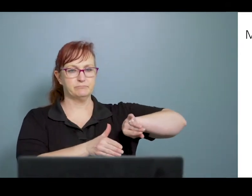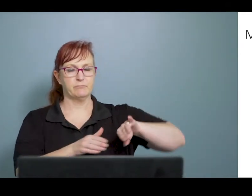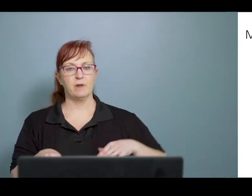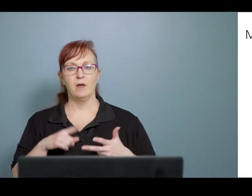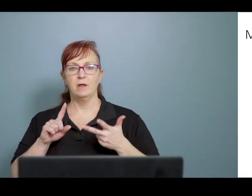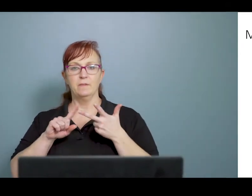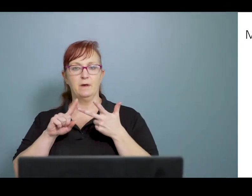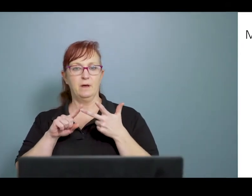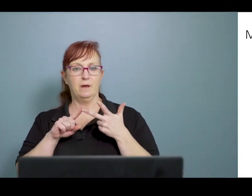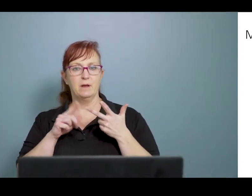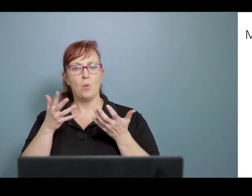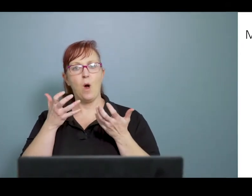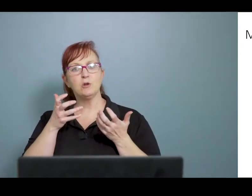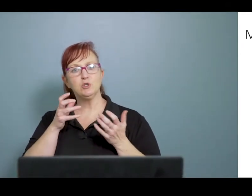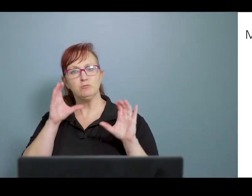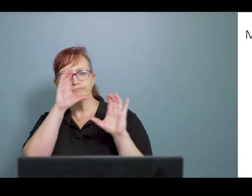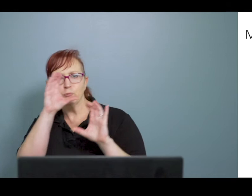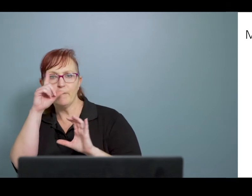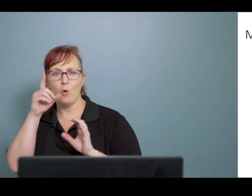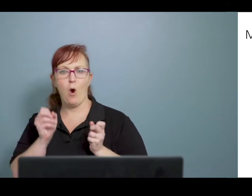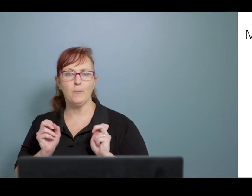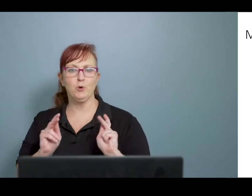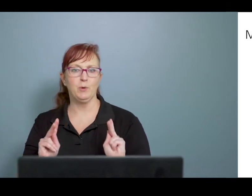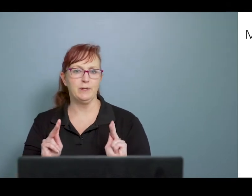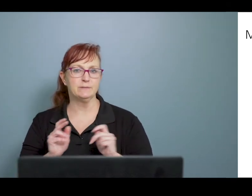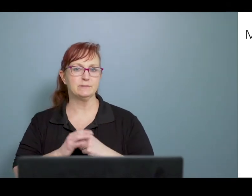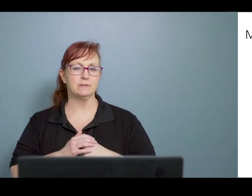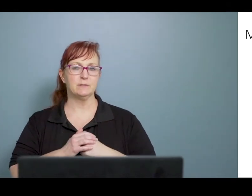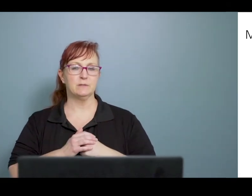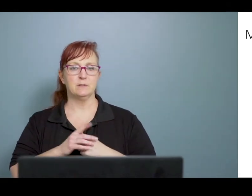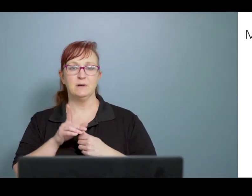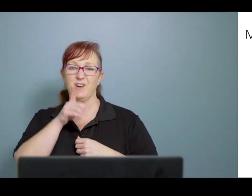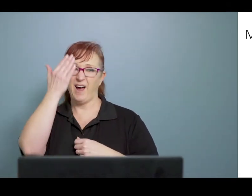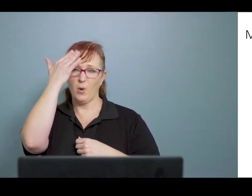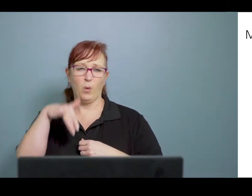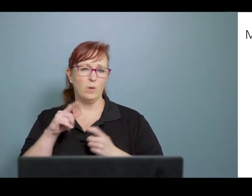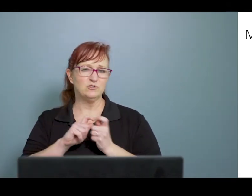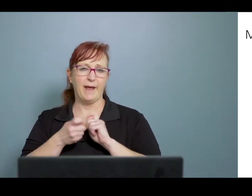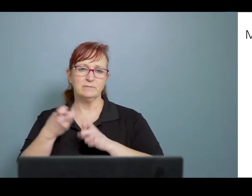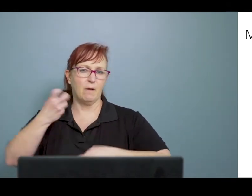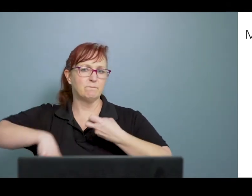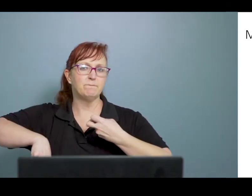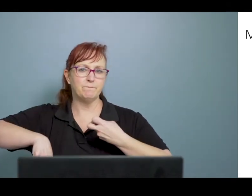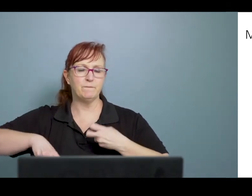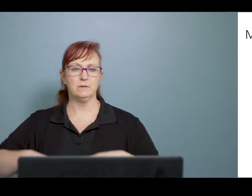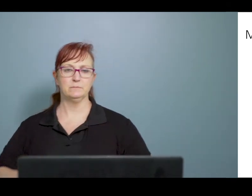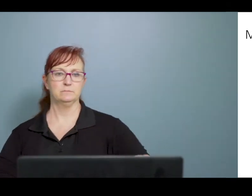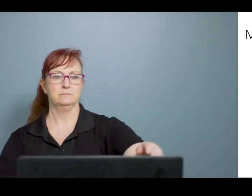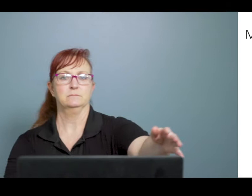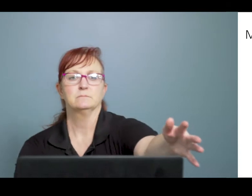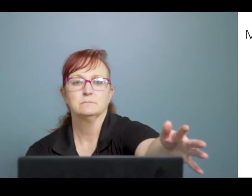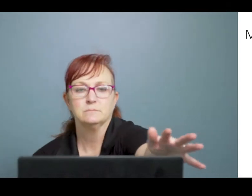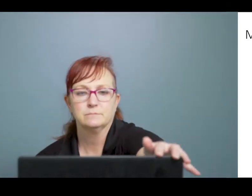finally, looking for opportunities. So change is hard, often outside